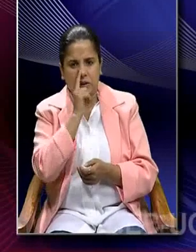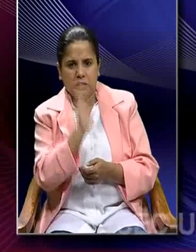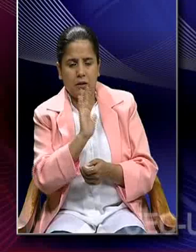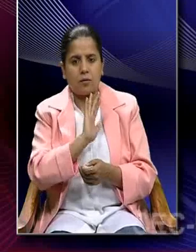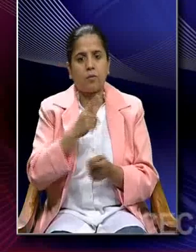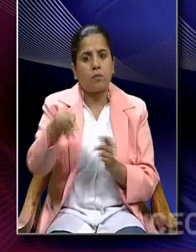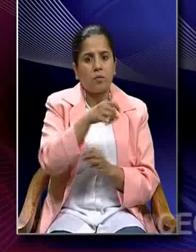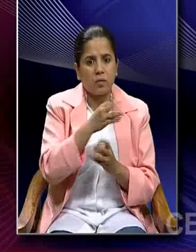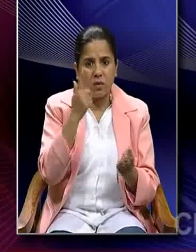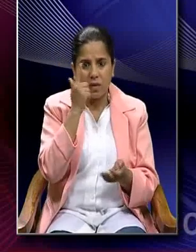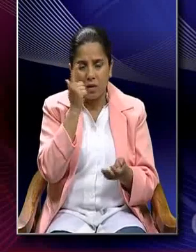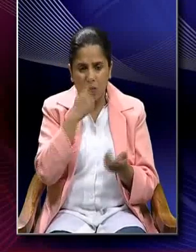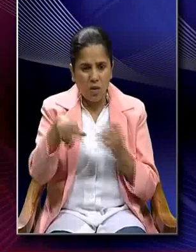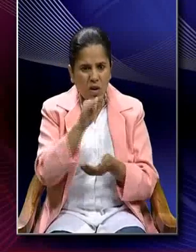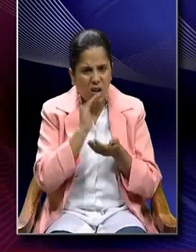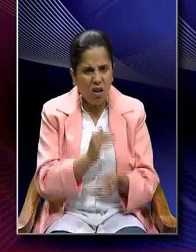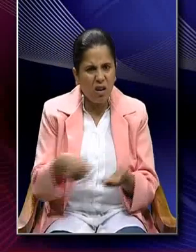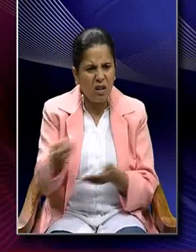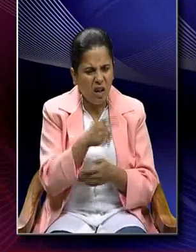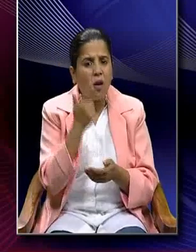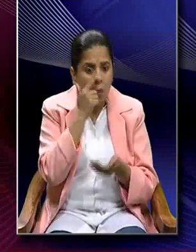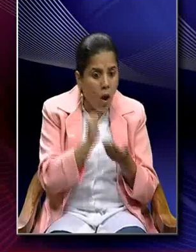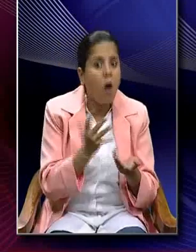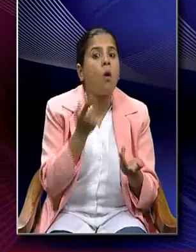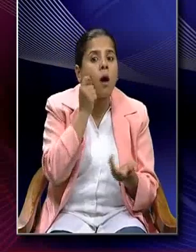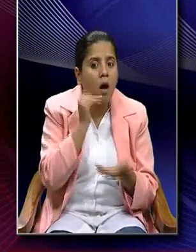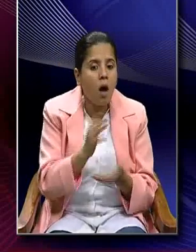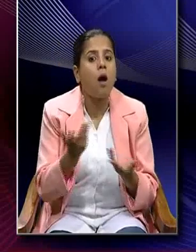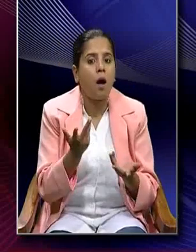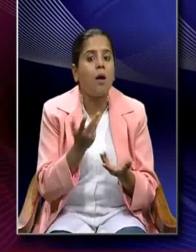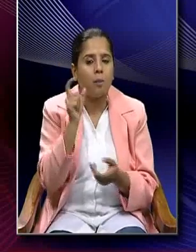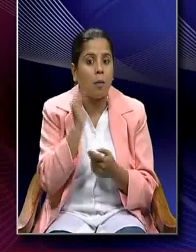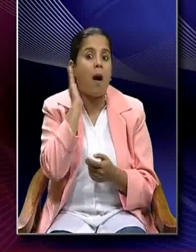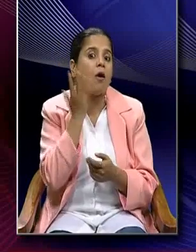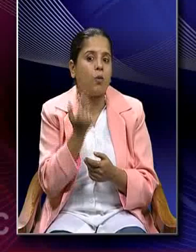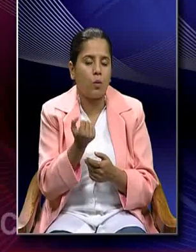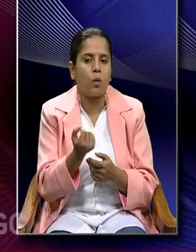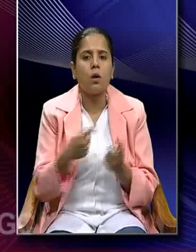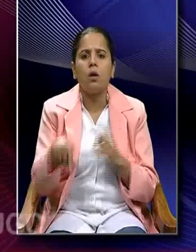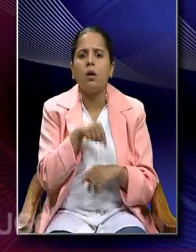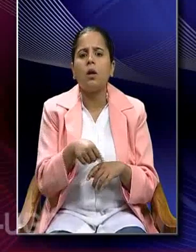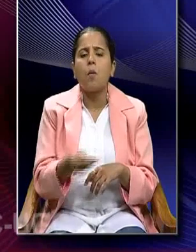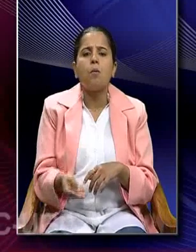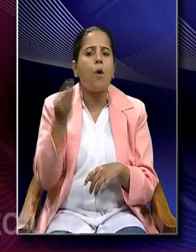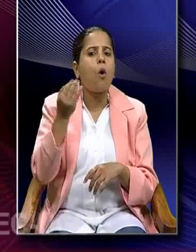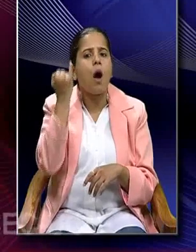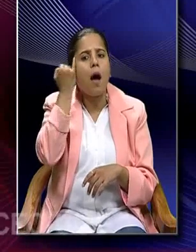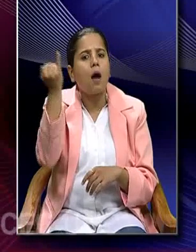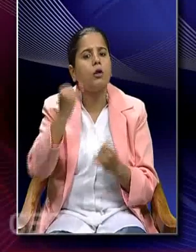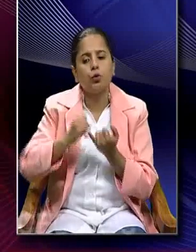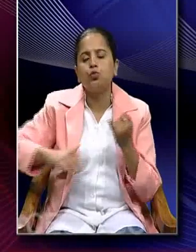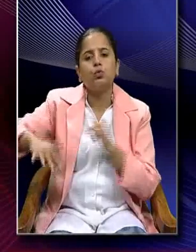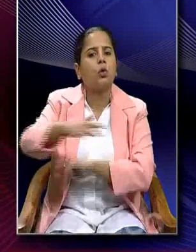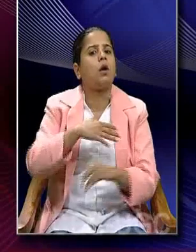born, everybody will ask whether there's a girl or there is a boy. So there is a dominant ideas in